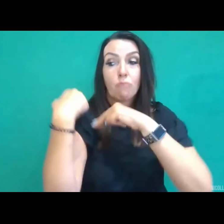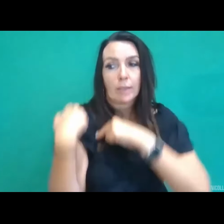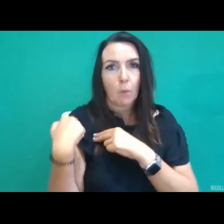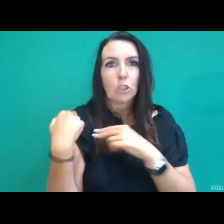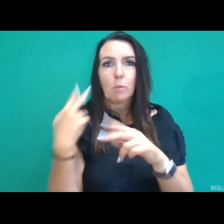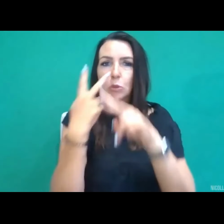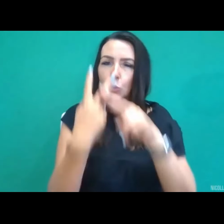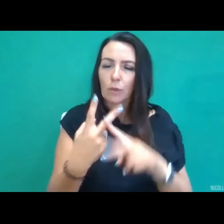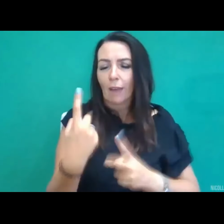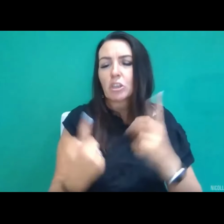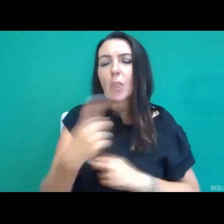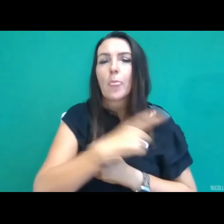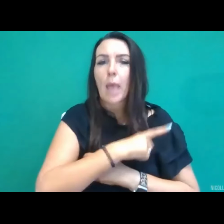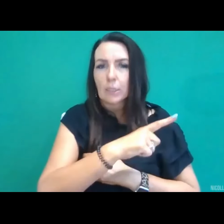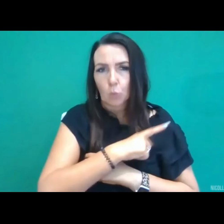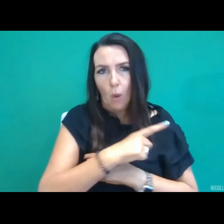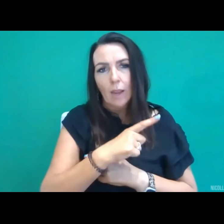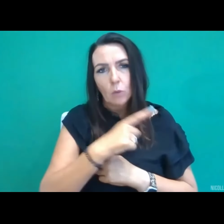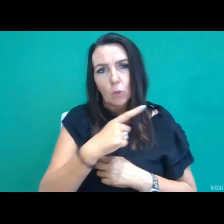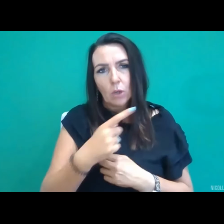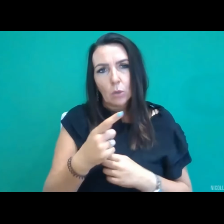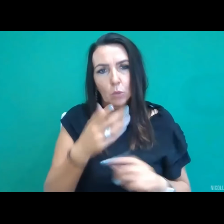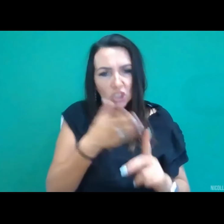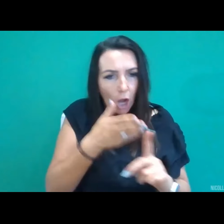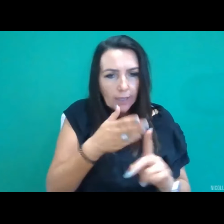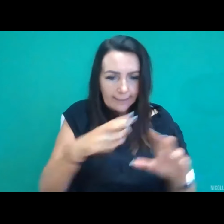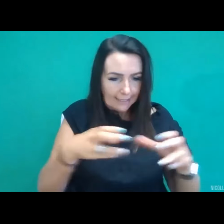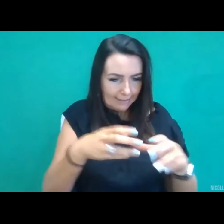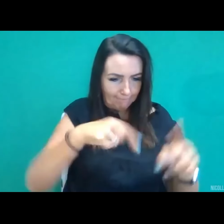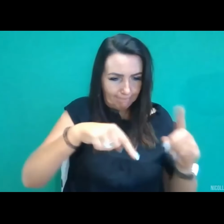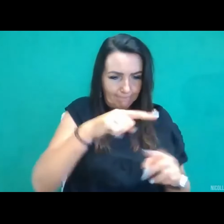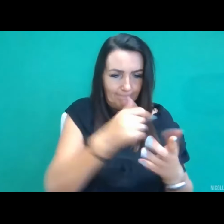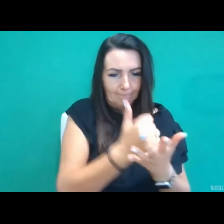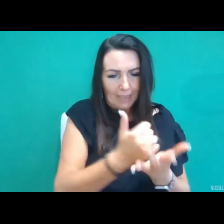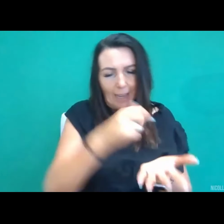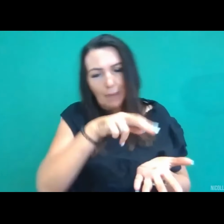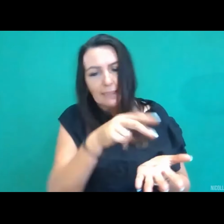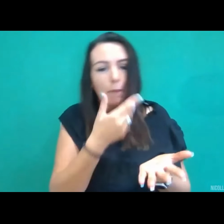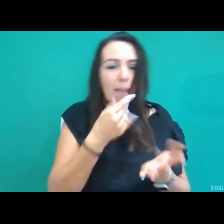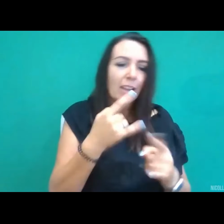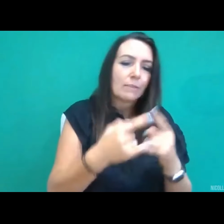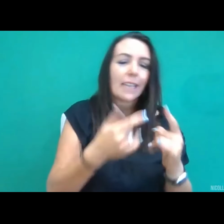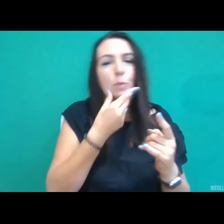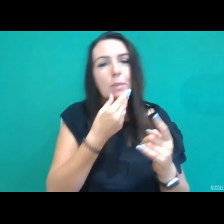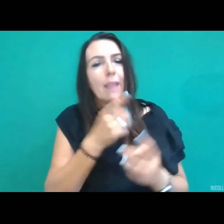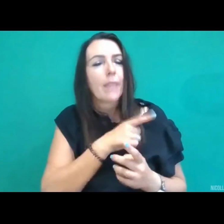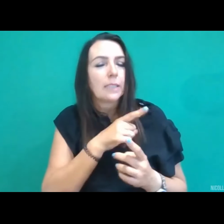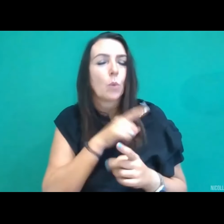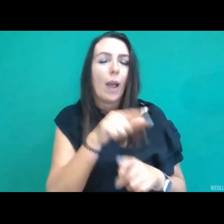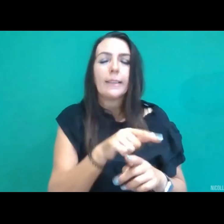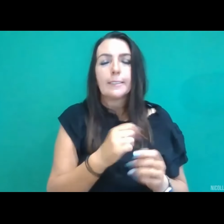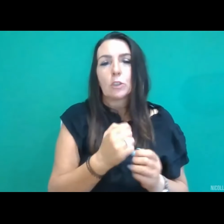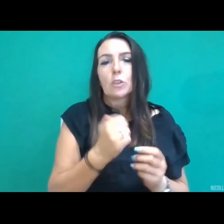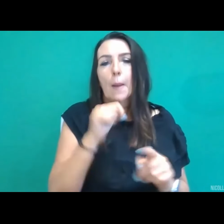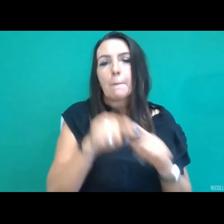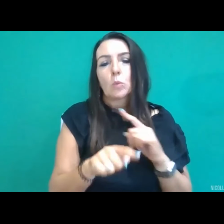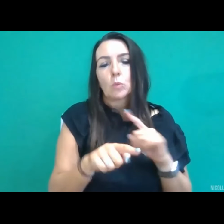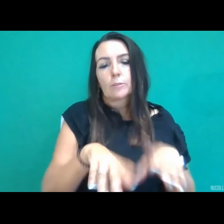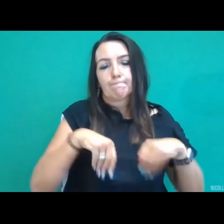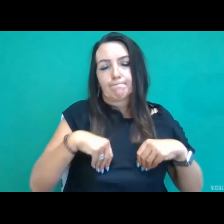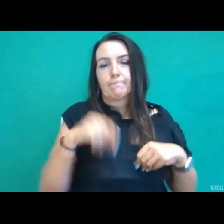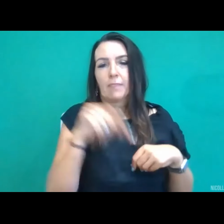other, which is why we're targeting messages at those people most proportionately affected at the moment. And we'll come